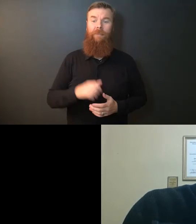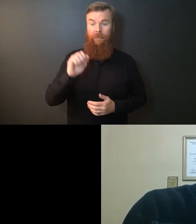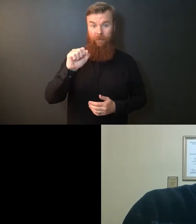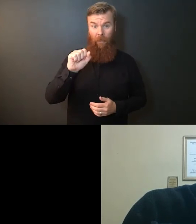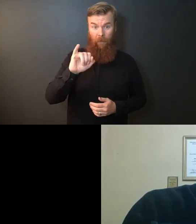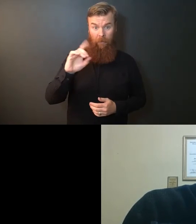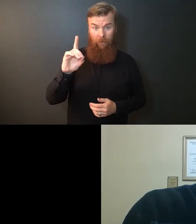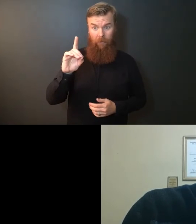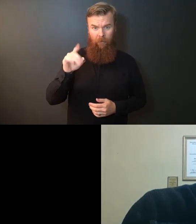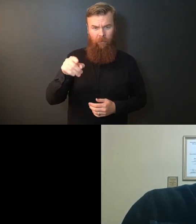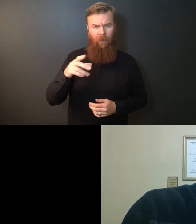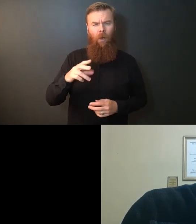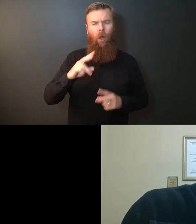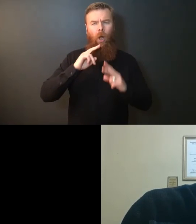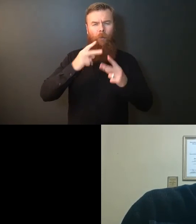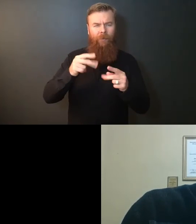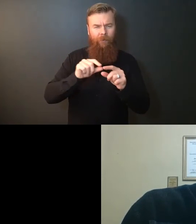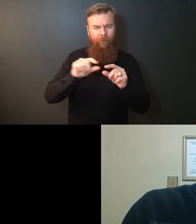up?